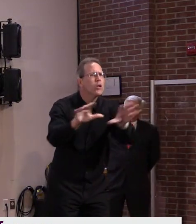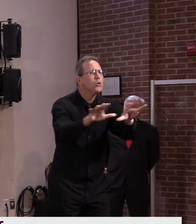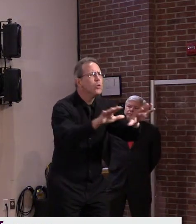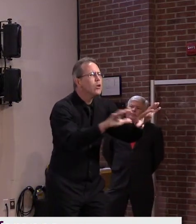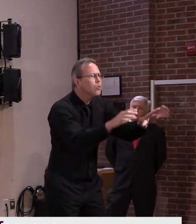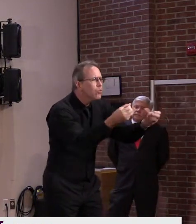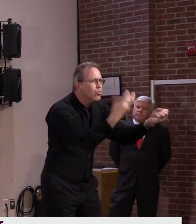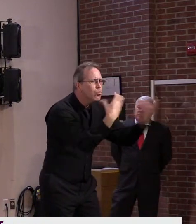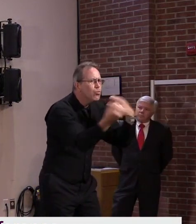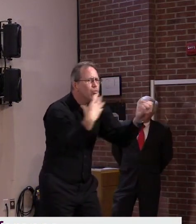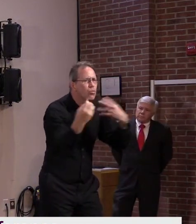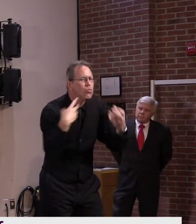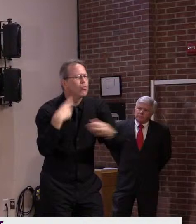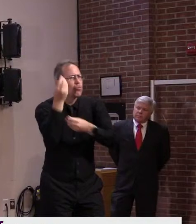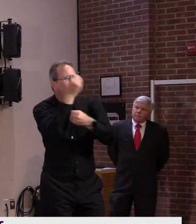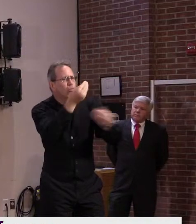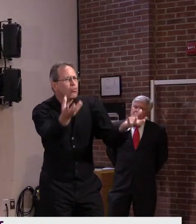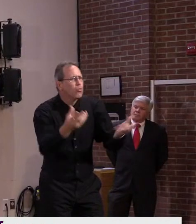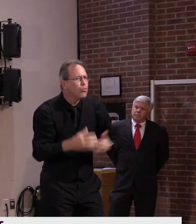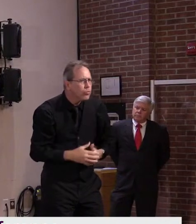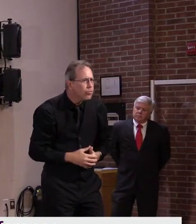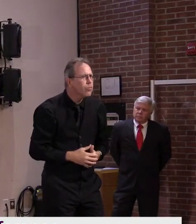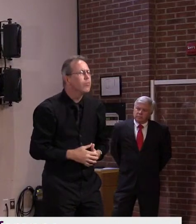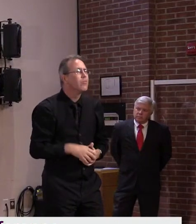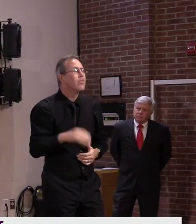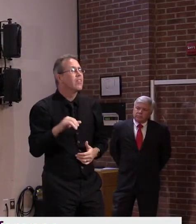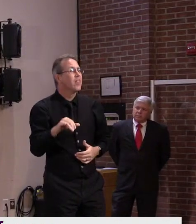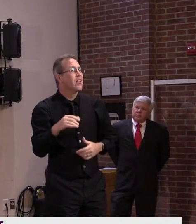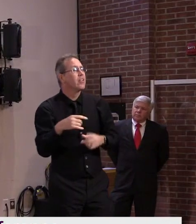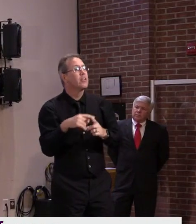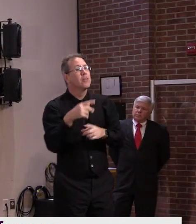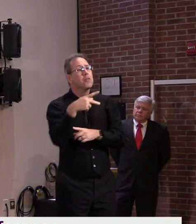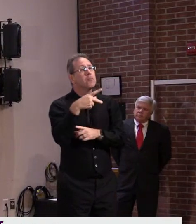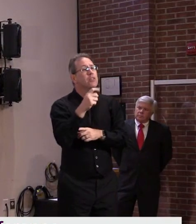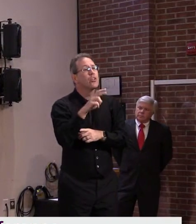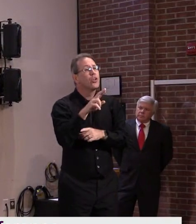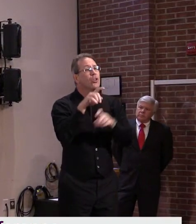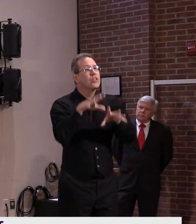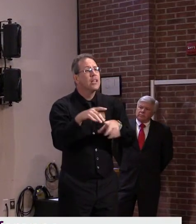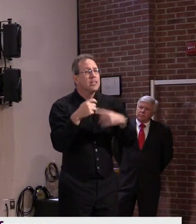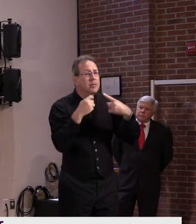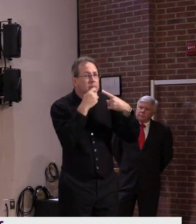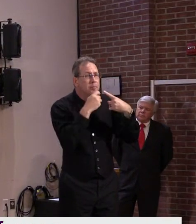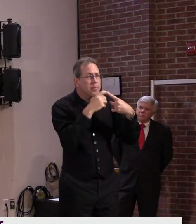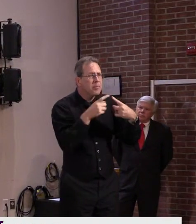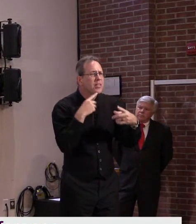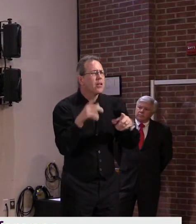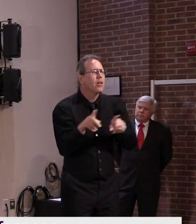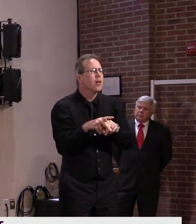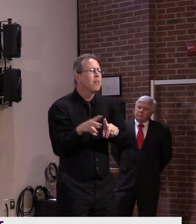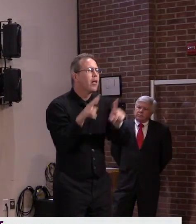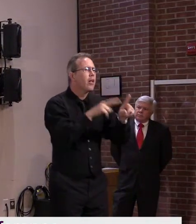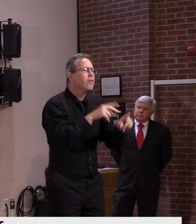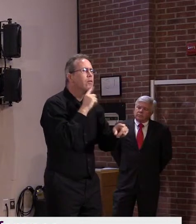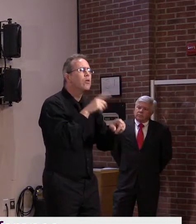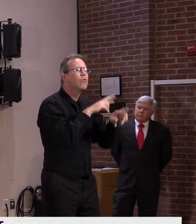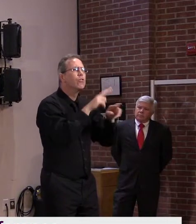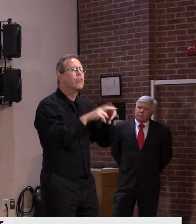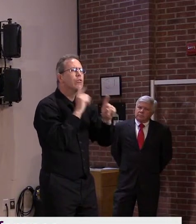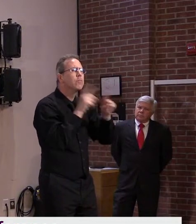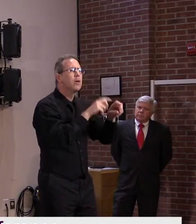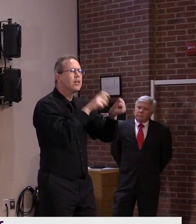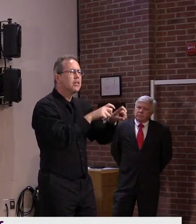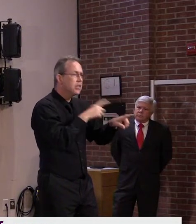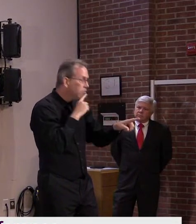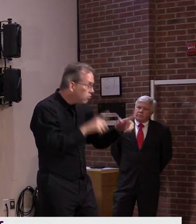technology that's behind that will also be employed with the response testing. So it's something we're committed to maintaining and has been, as it was last year,